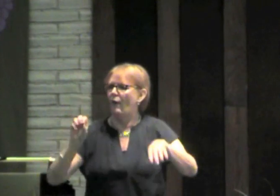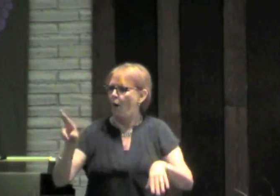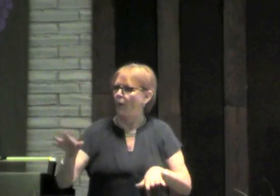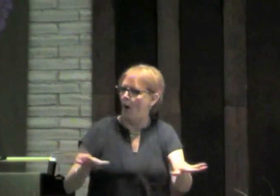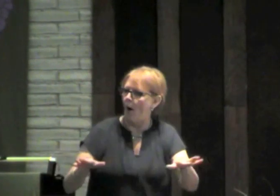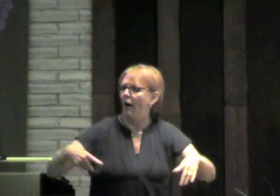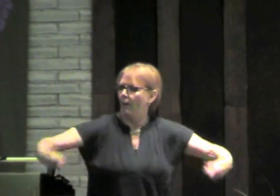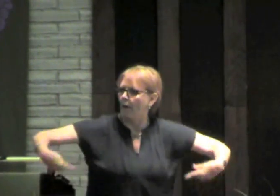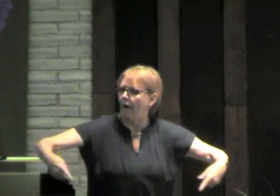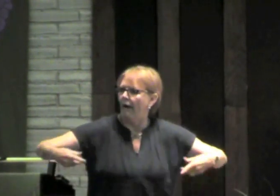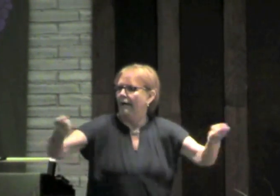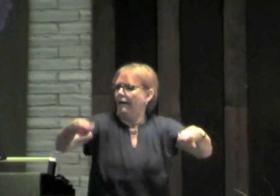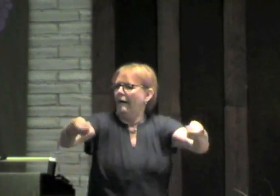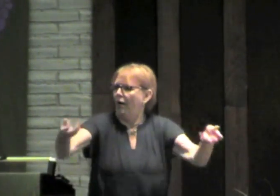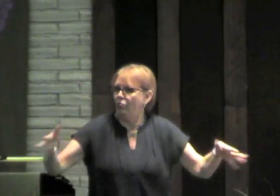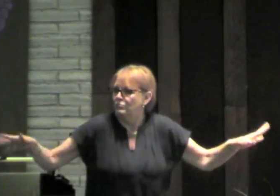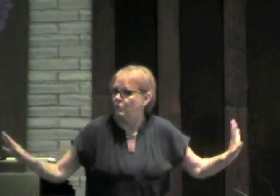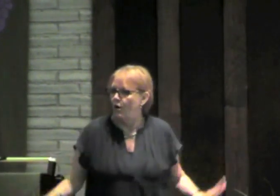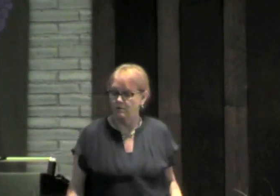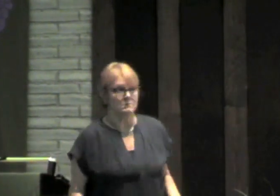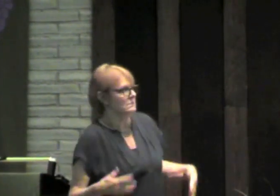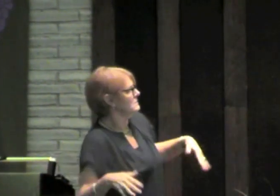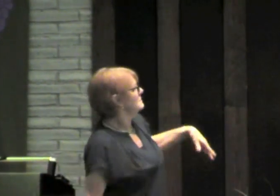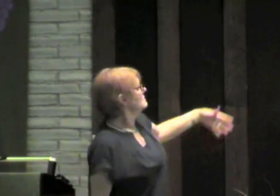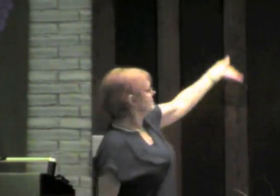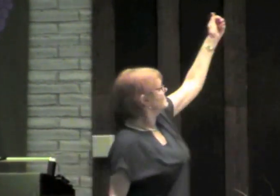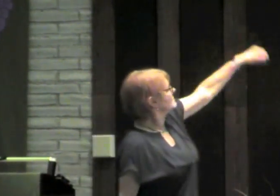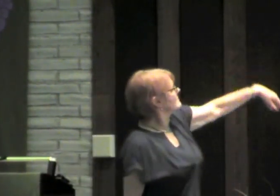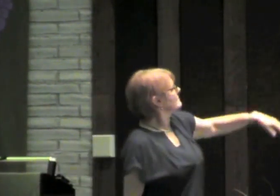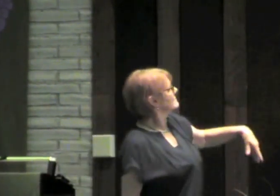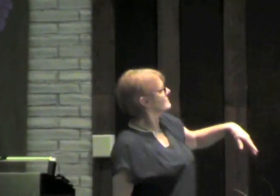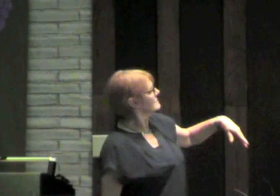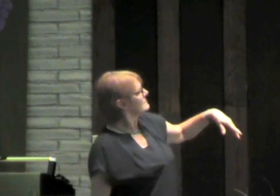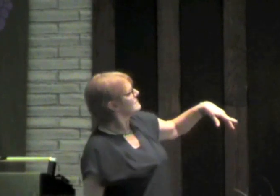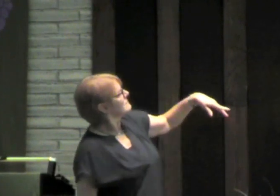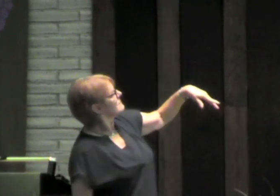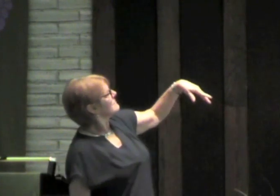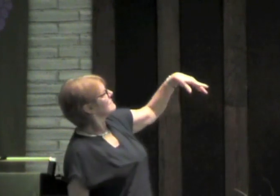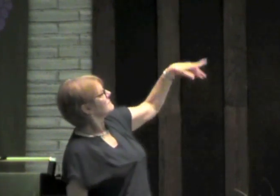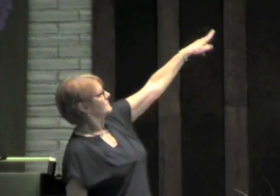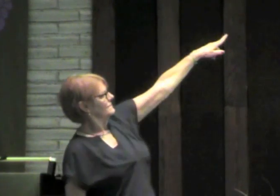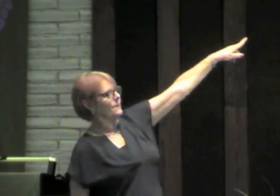no cars. They didn't even really they had donkeys and carts maybe, but mostly they walked on foot.